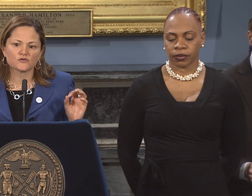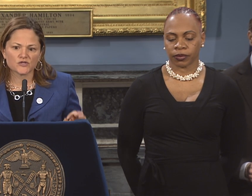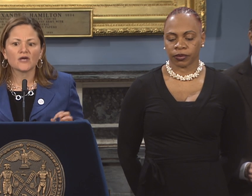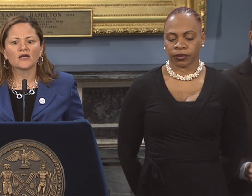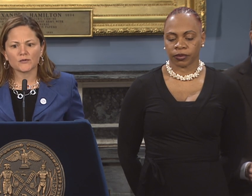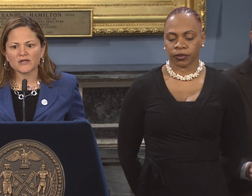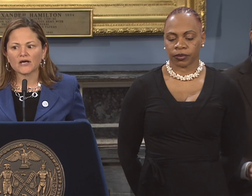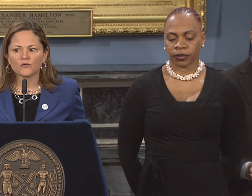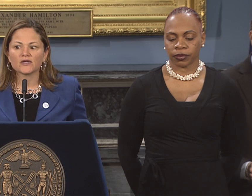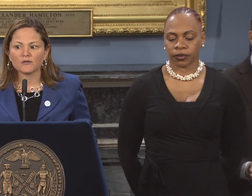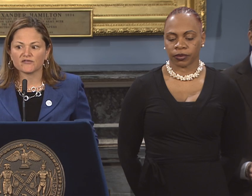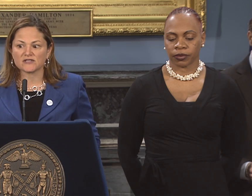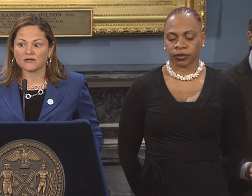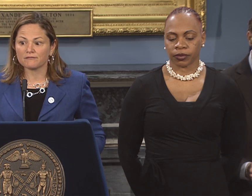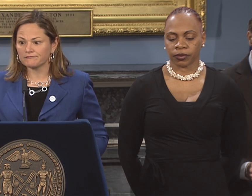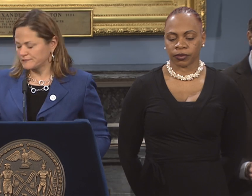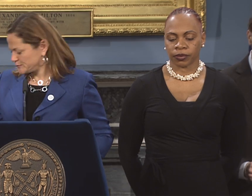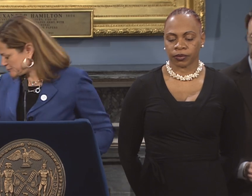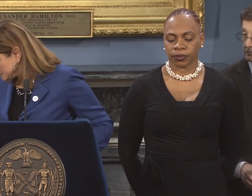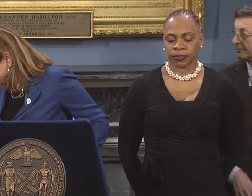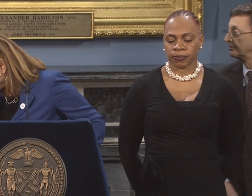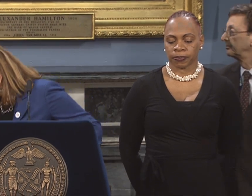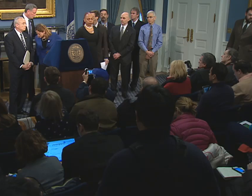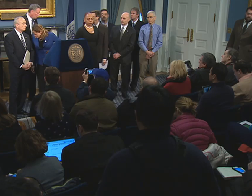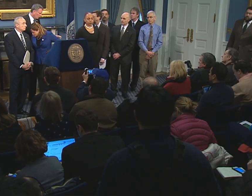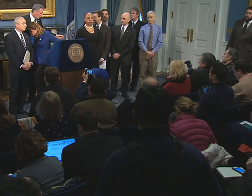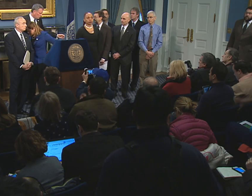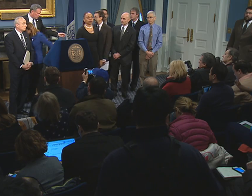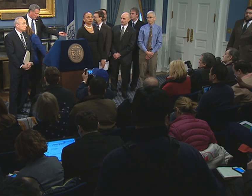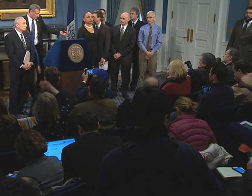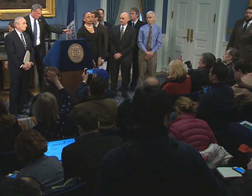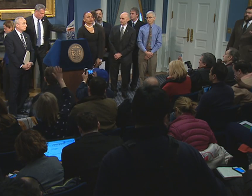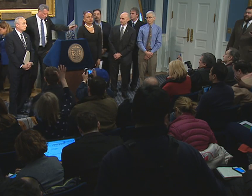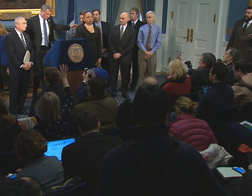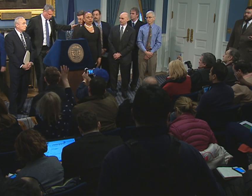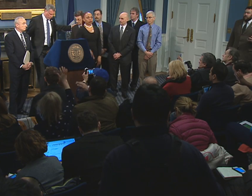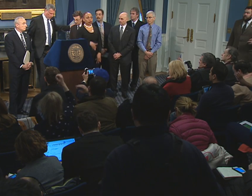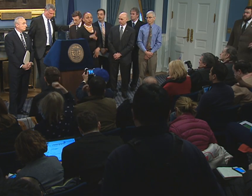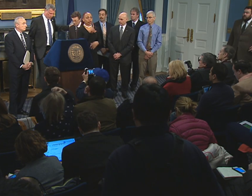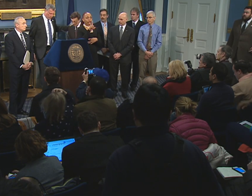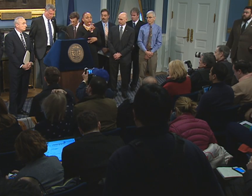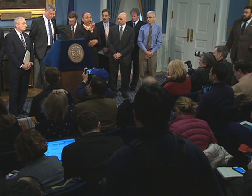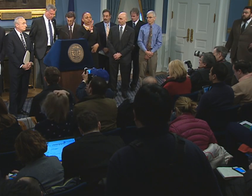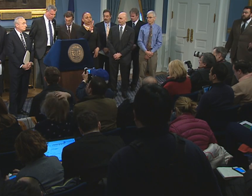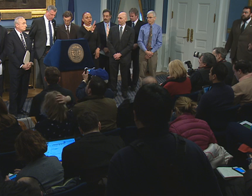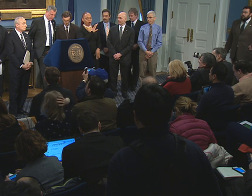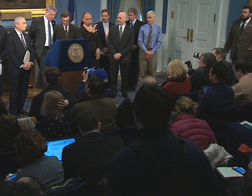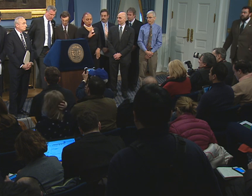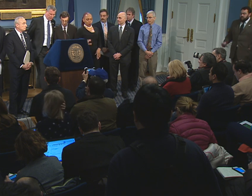llamar el 311, que pueden acudir a mi oficina. Let me ask Commissioner Bruno to further respond on this